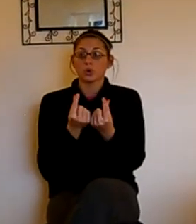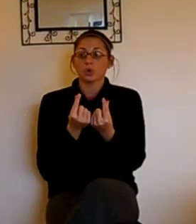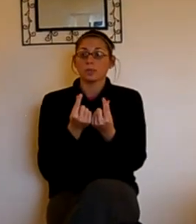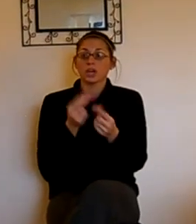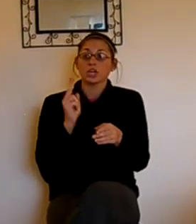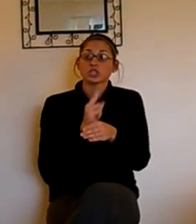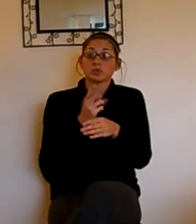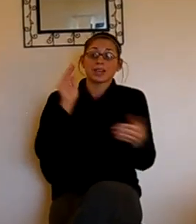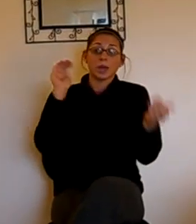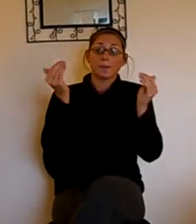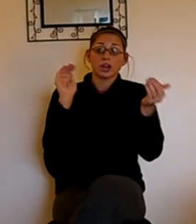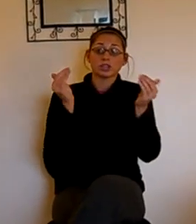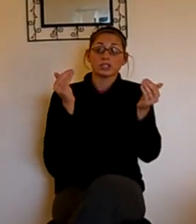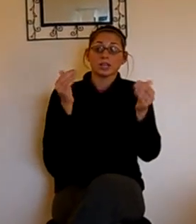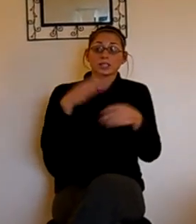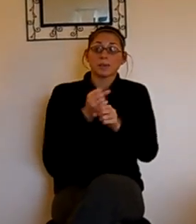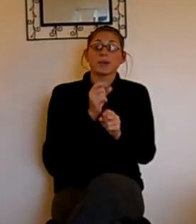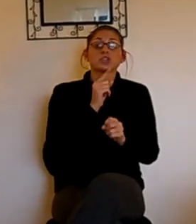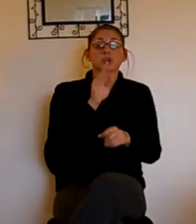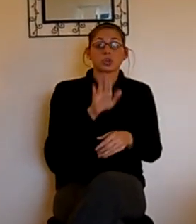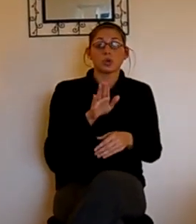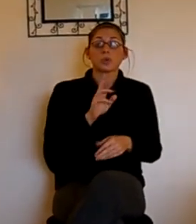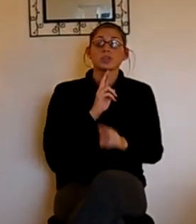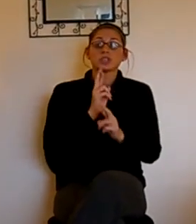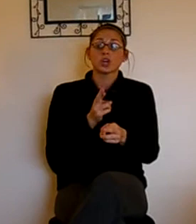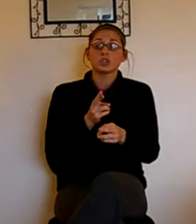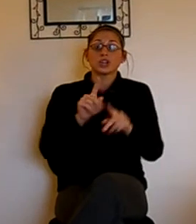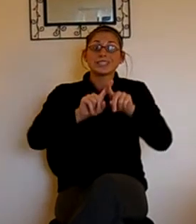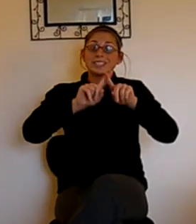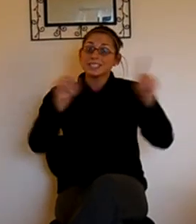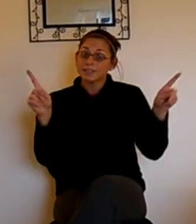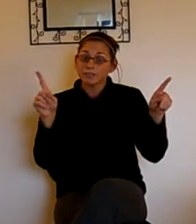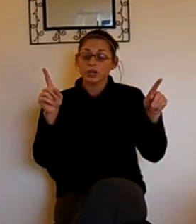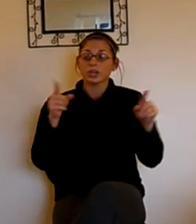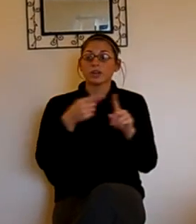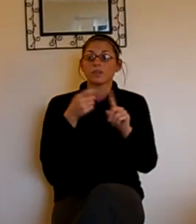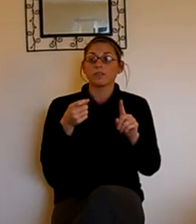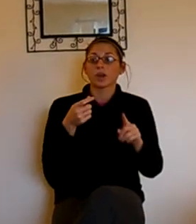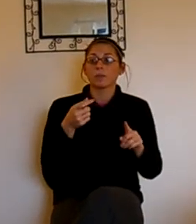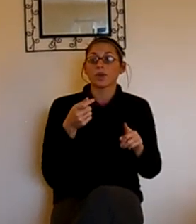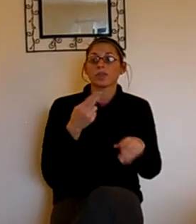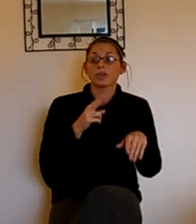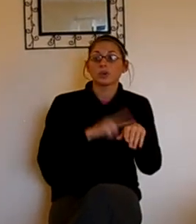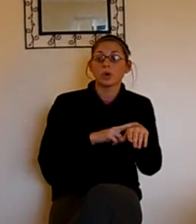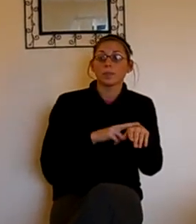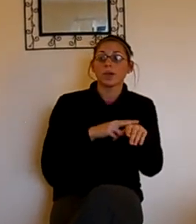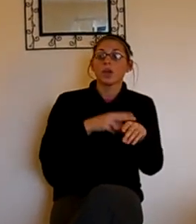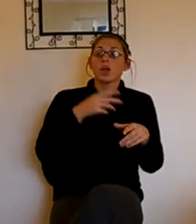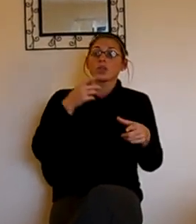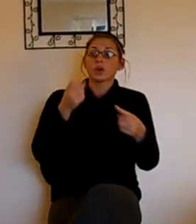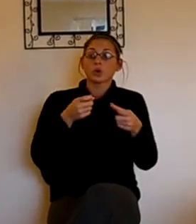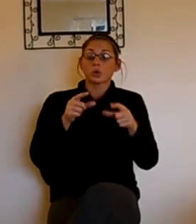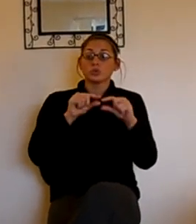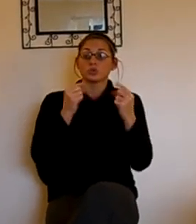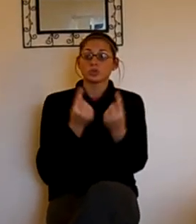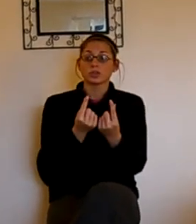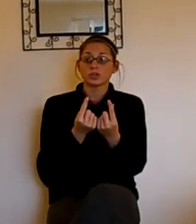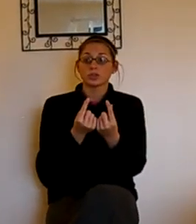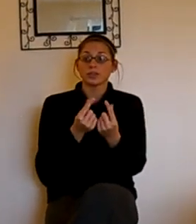to make sure that your results are significantly different from the norm. So the control group is held under normal standards, and the only